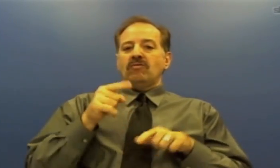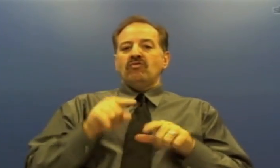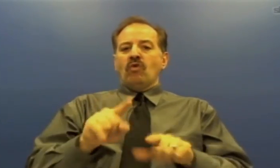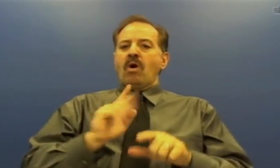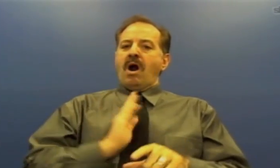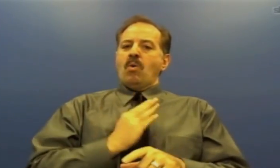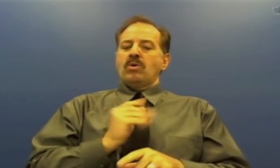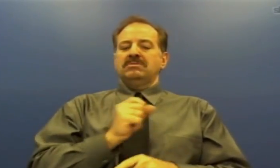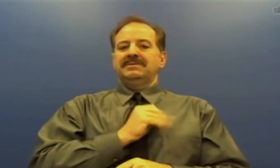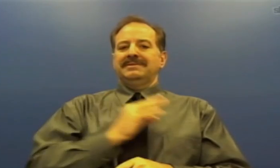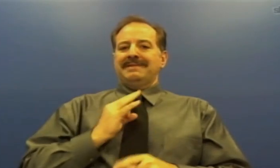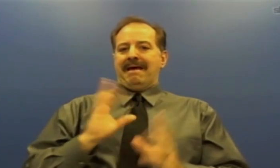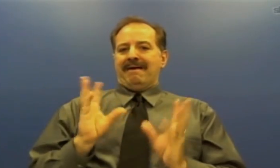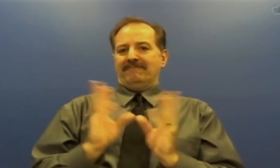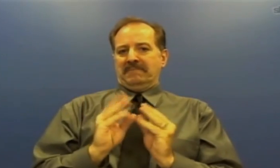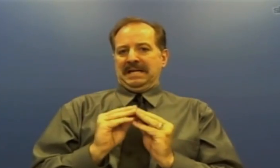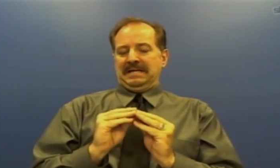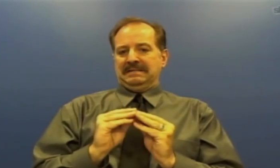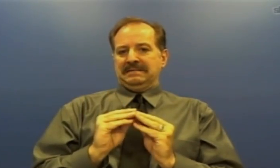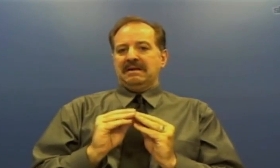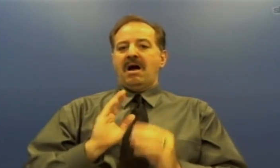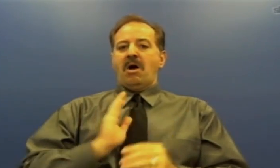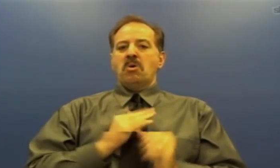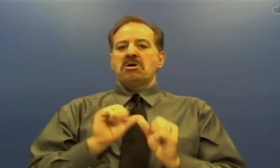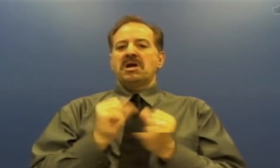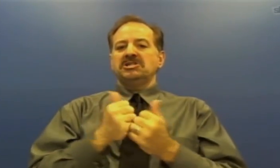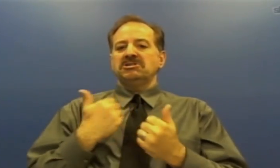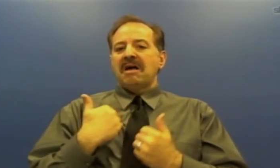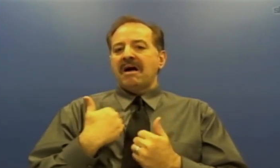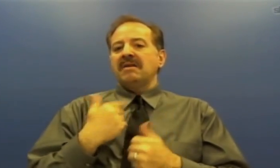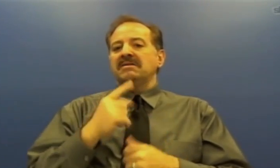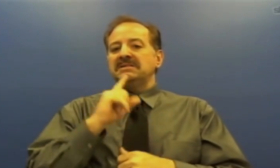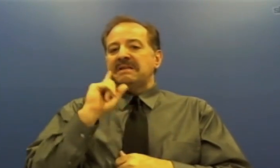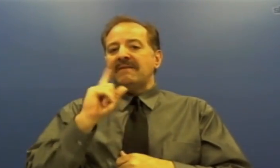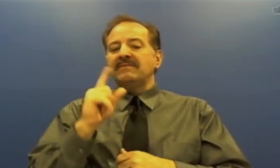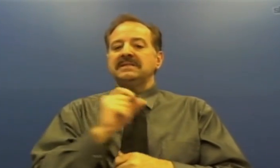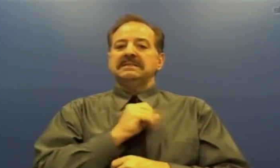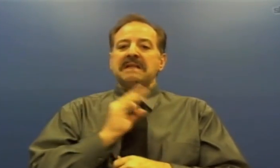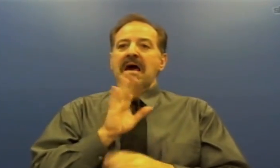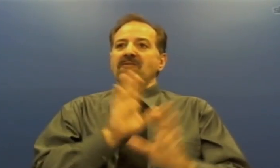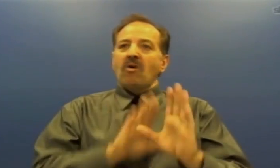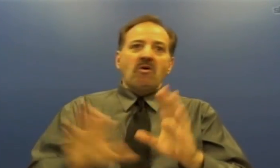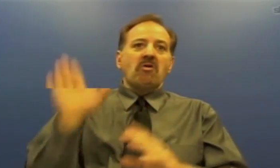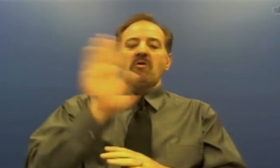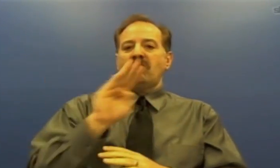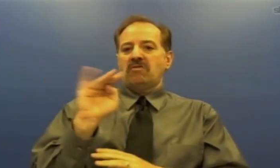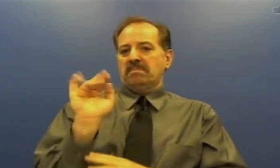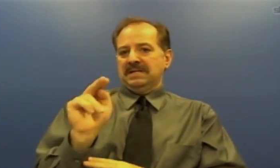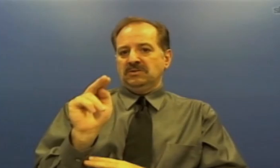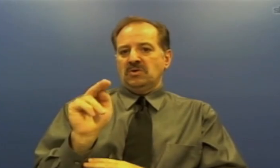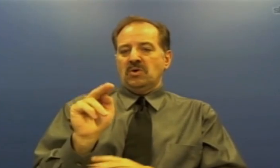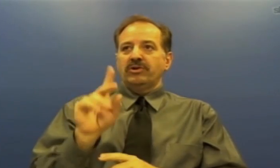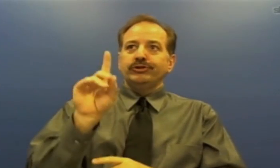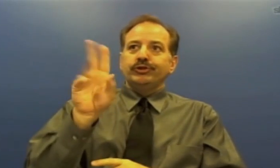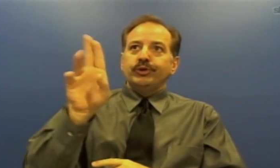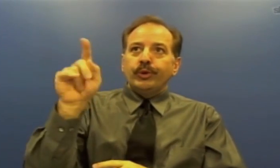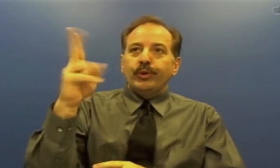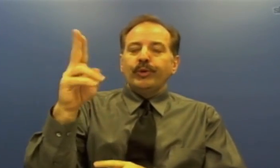we used this system anytime that we wanted to host a staff meeting. You know, our agency had deaf staff members who were located throughout the